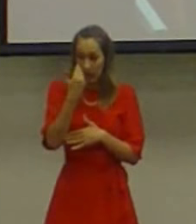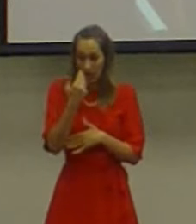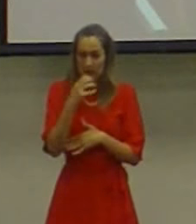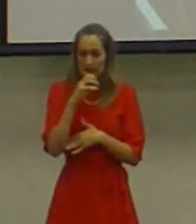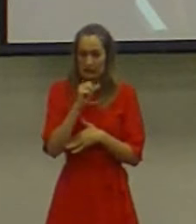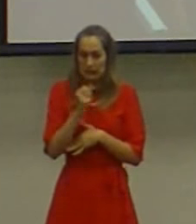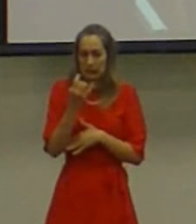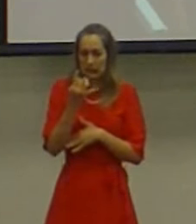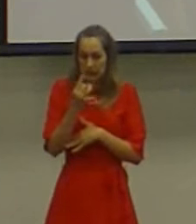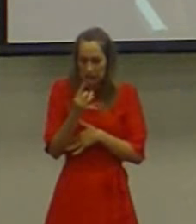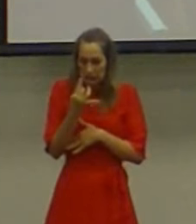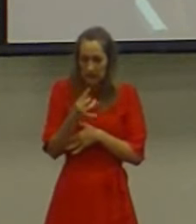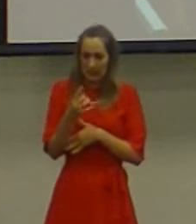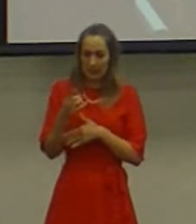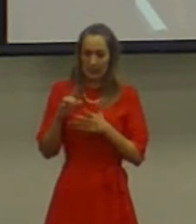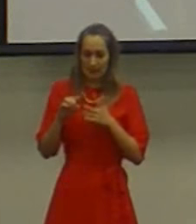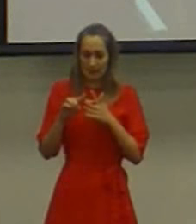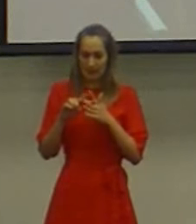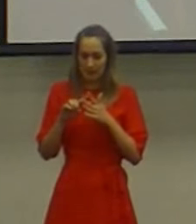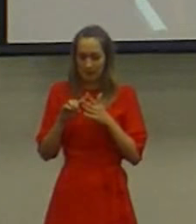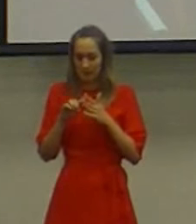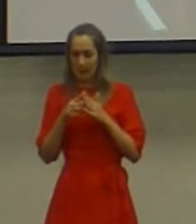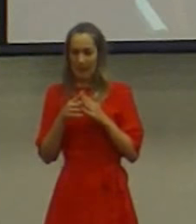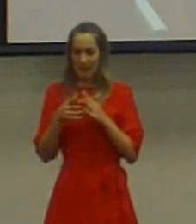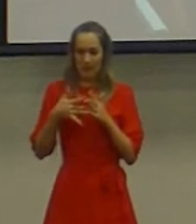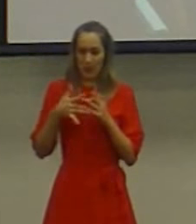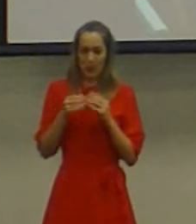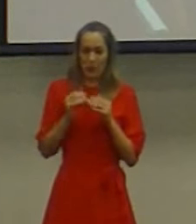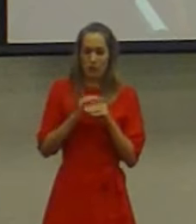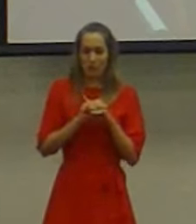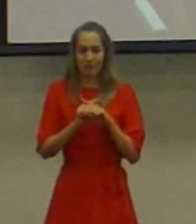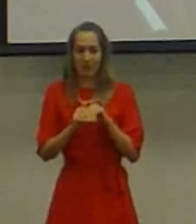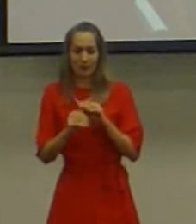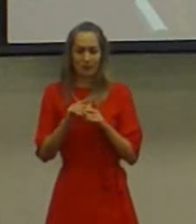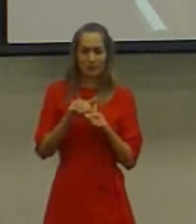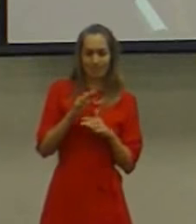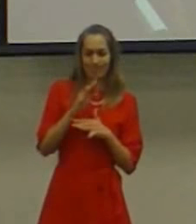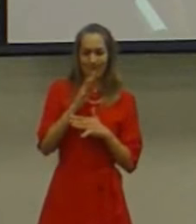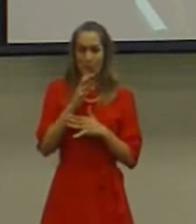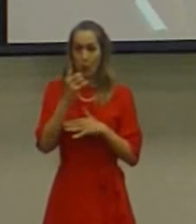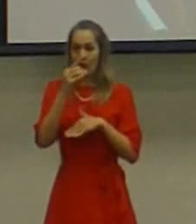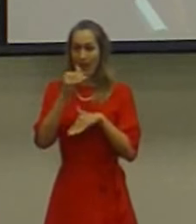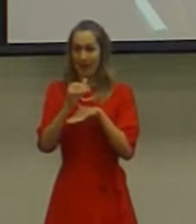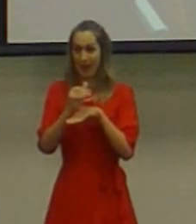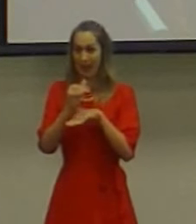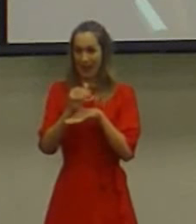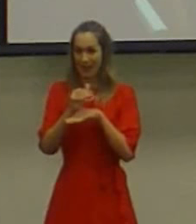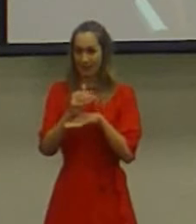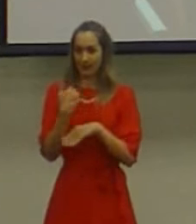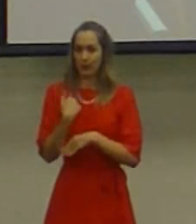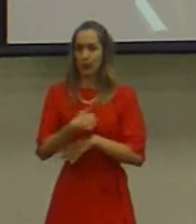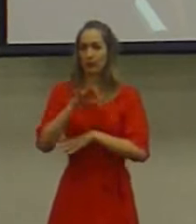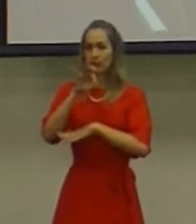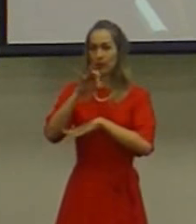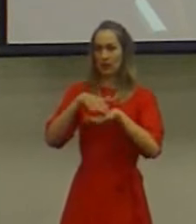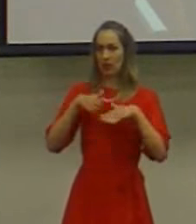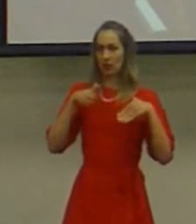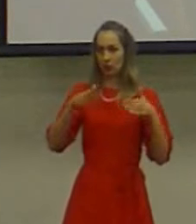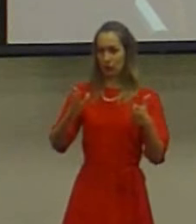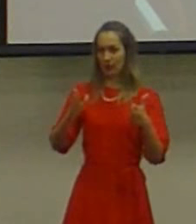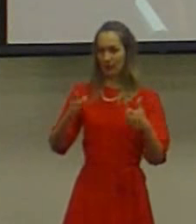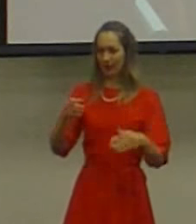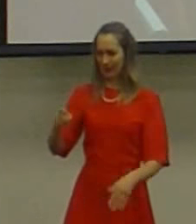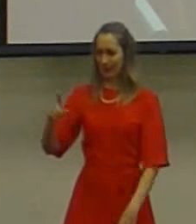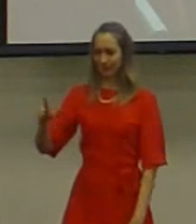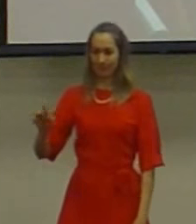started coming out of his shell. It was really pretty cool, and out of his comfort zones. And he even stepped up one night for our street preaching, which was really, we were all shocked, because we